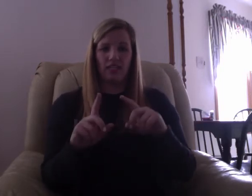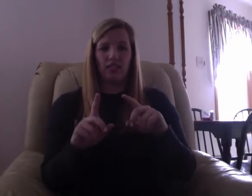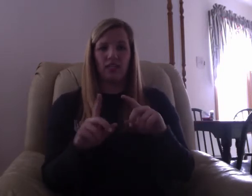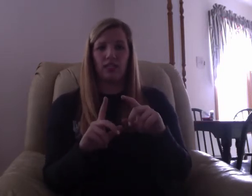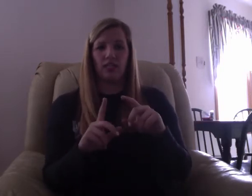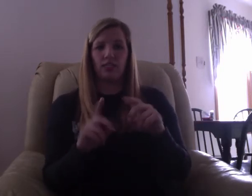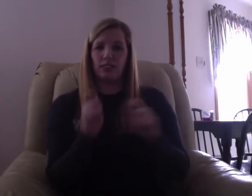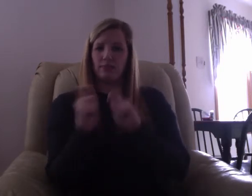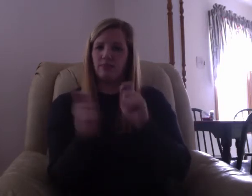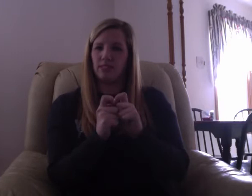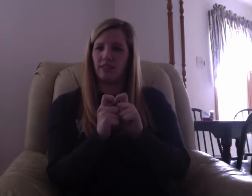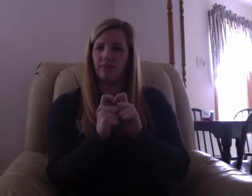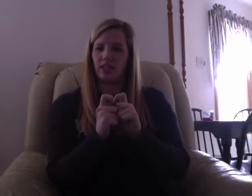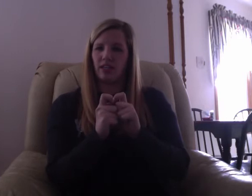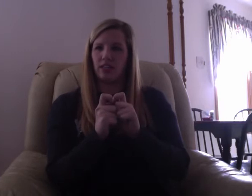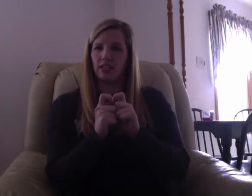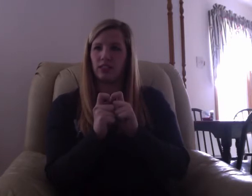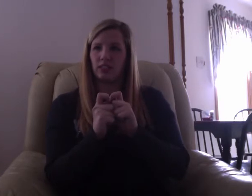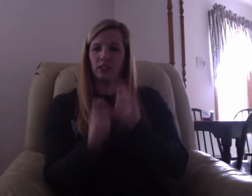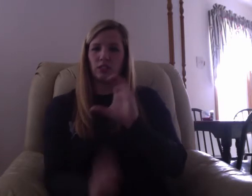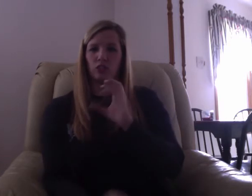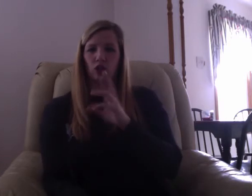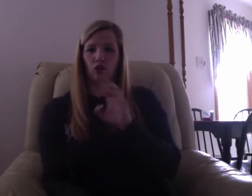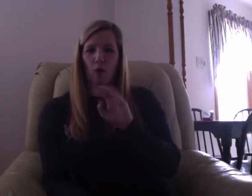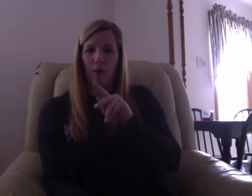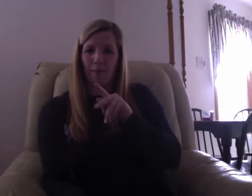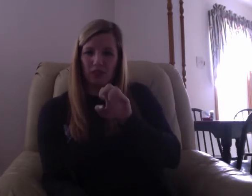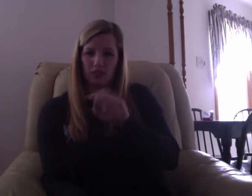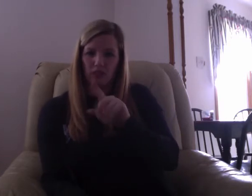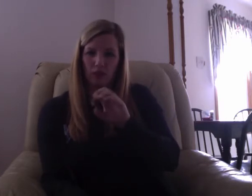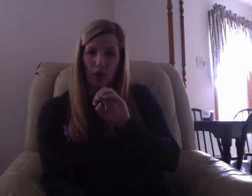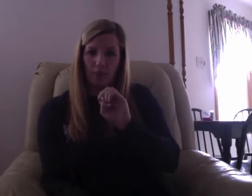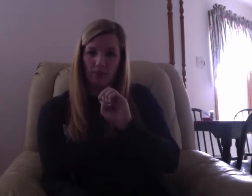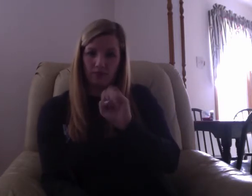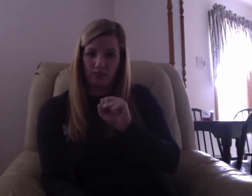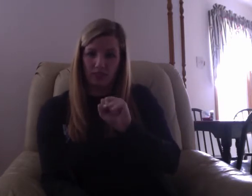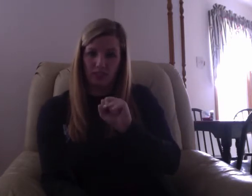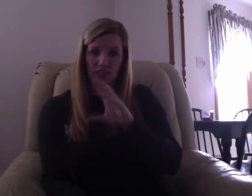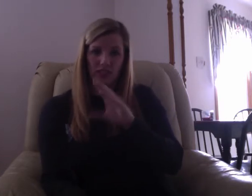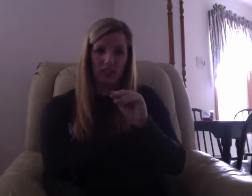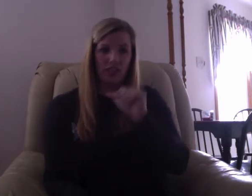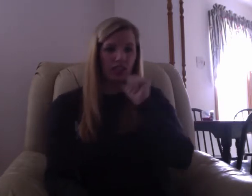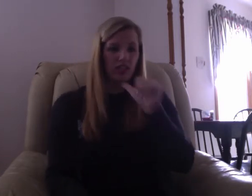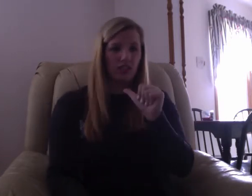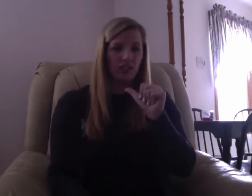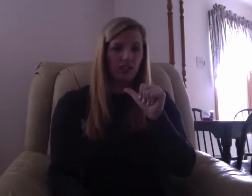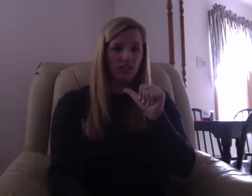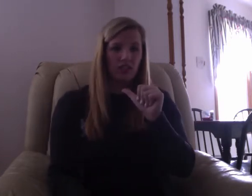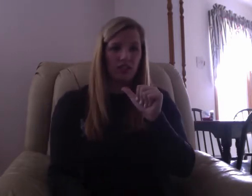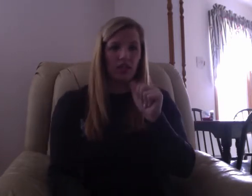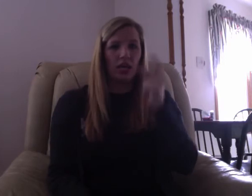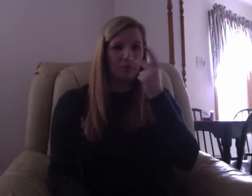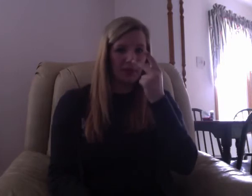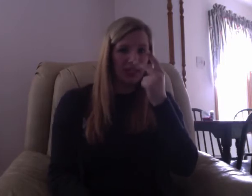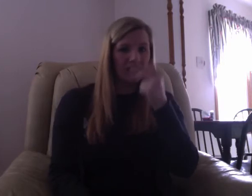not match the genitalia. It's estimated a little over 1 in 2,000 live births are born, people are